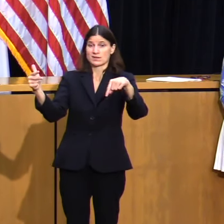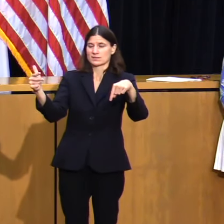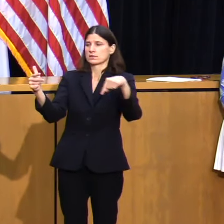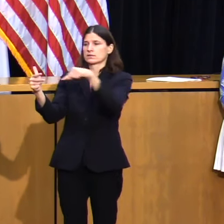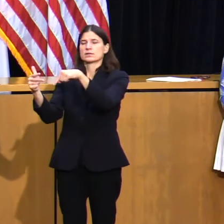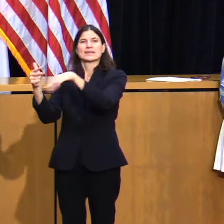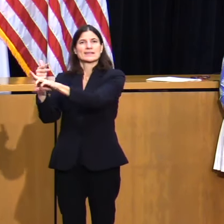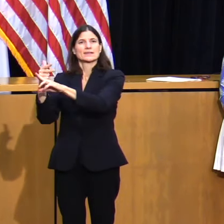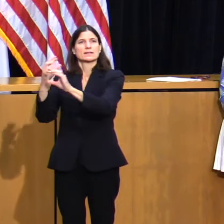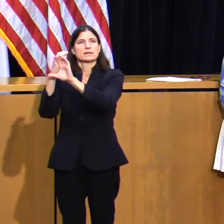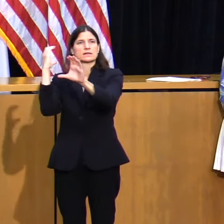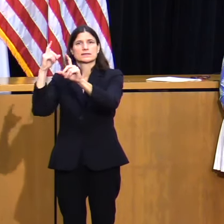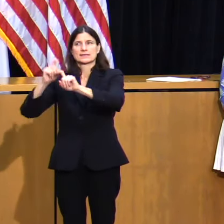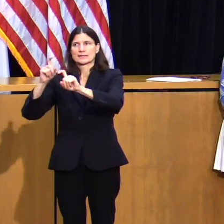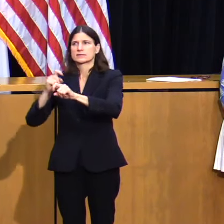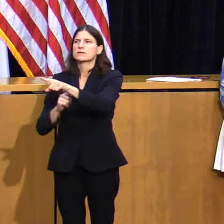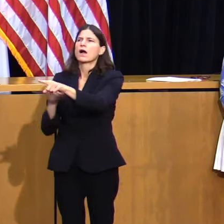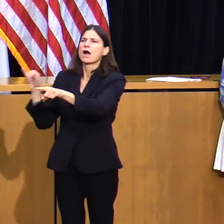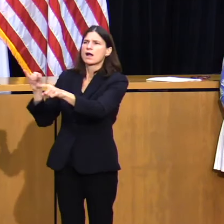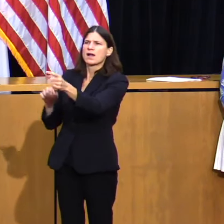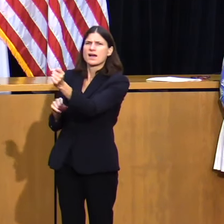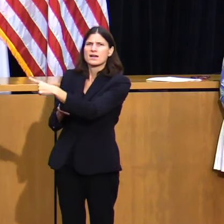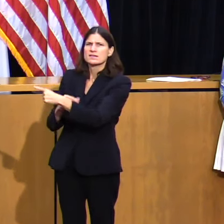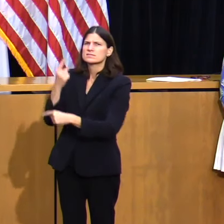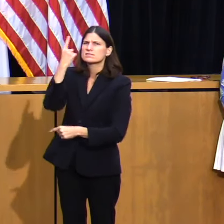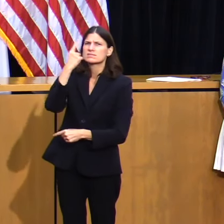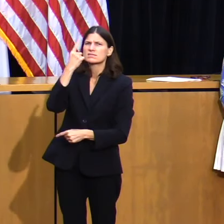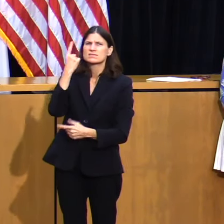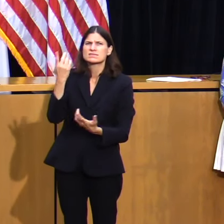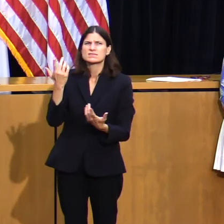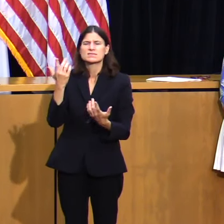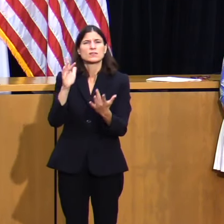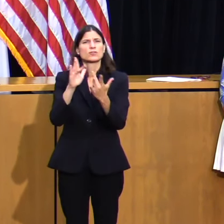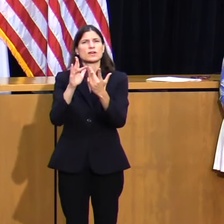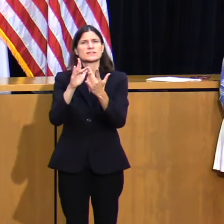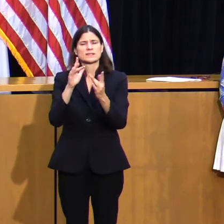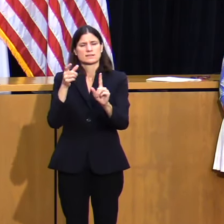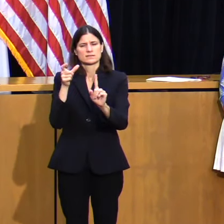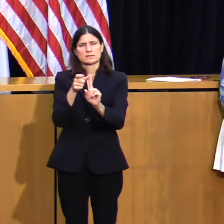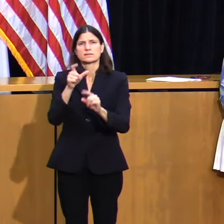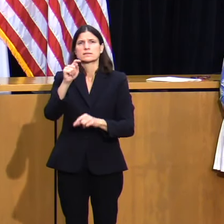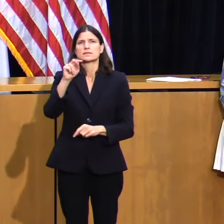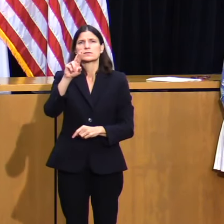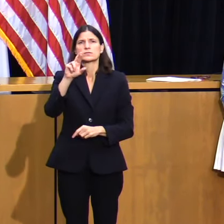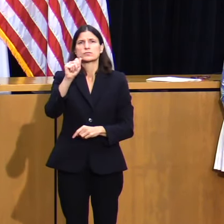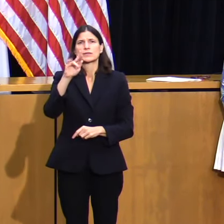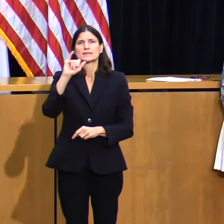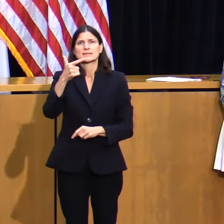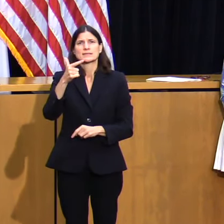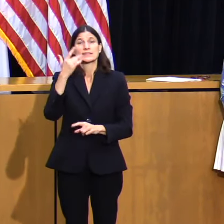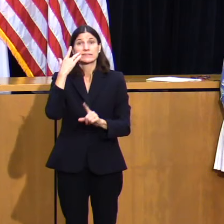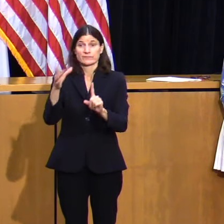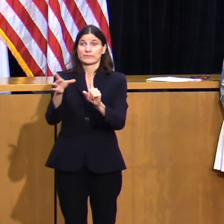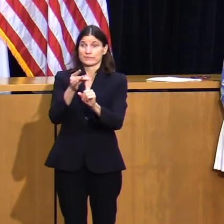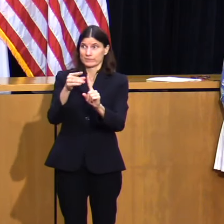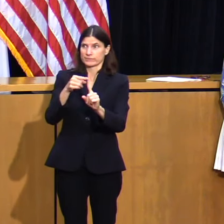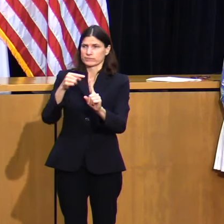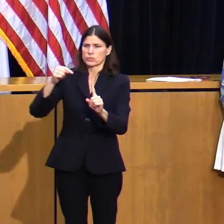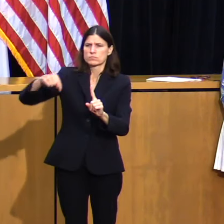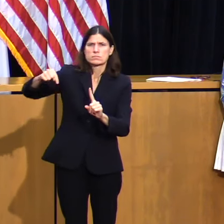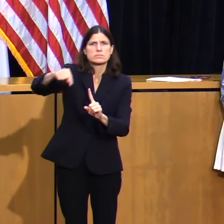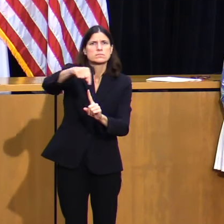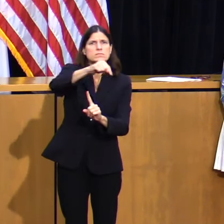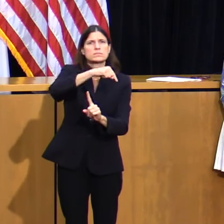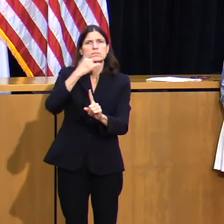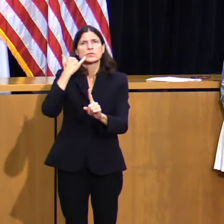through. And how would contact tracing work within the school? Would it be the same way? Would they, the same parameters, kind of, you know,